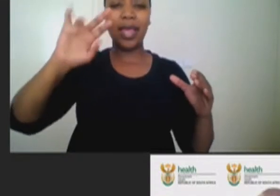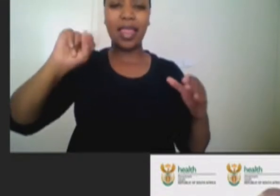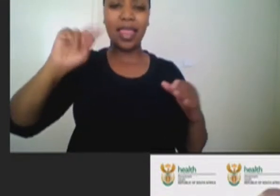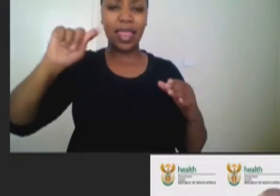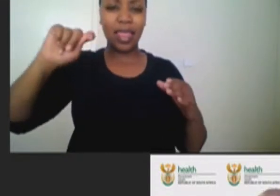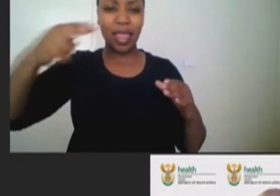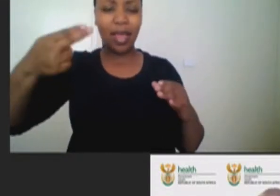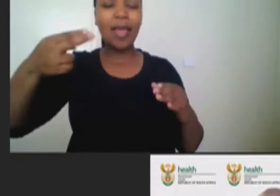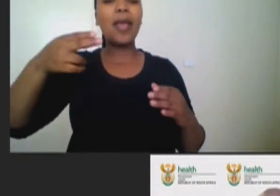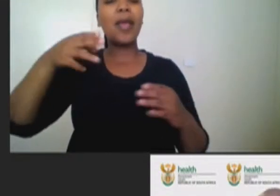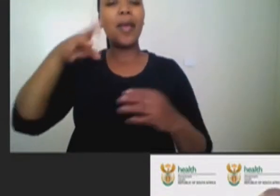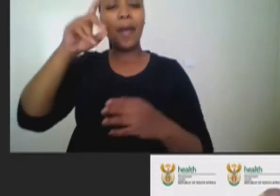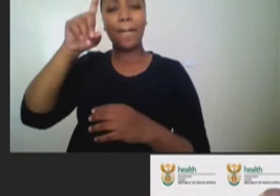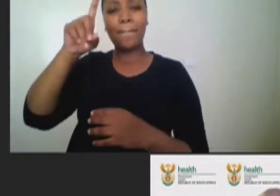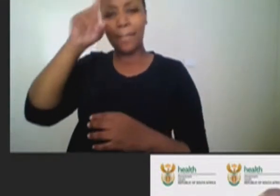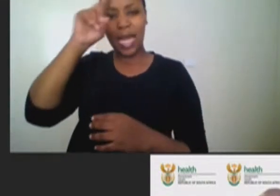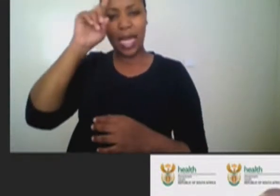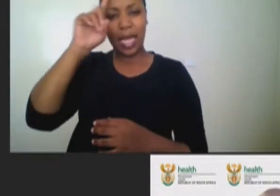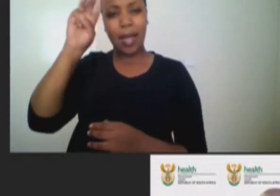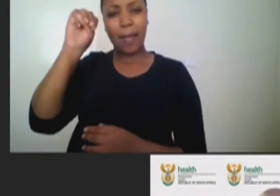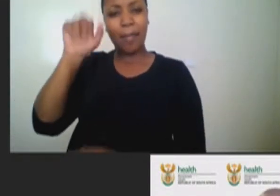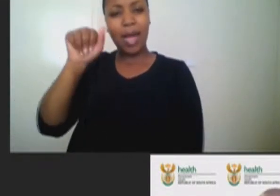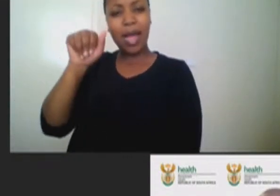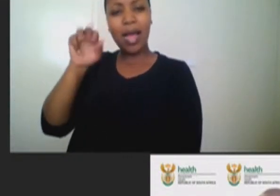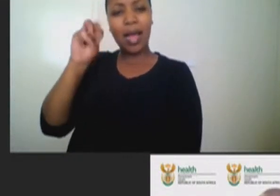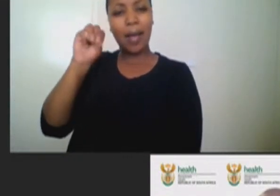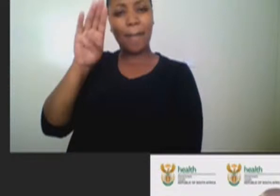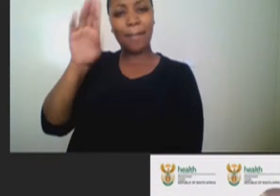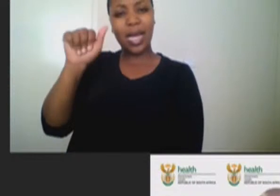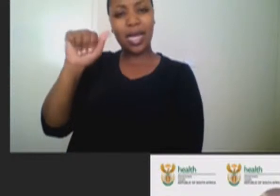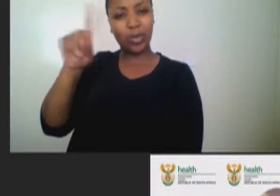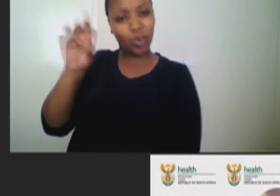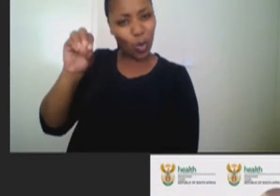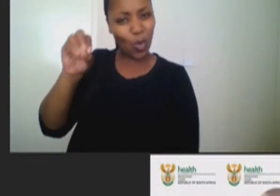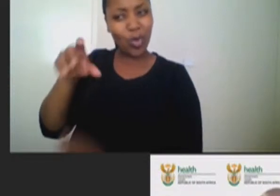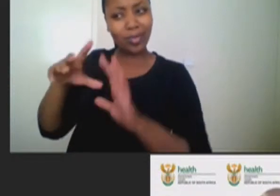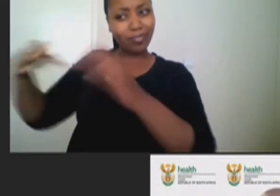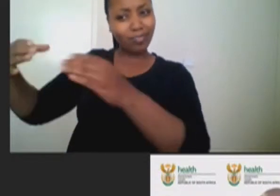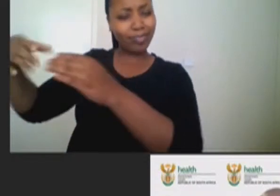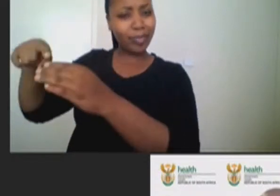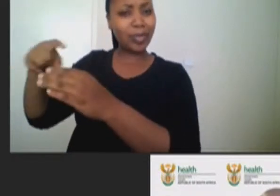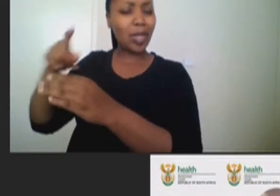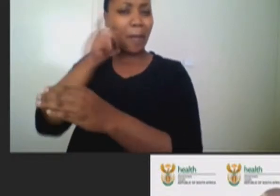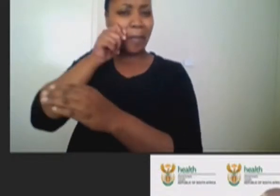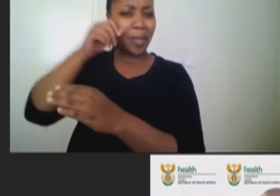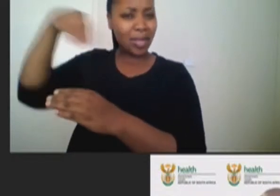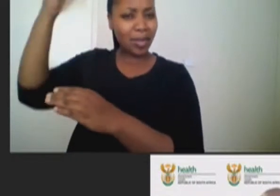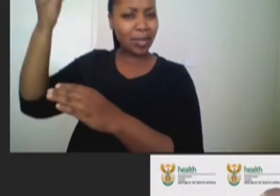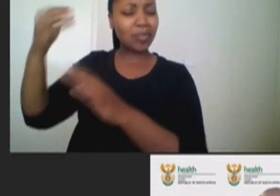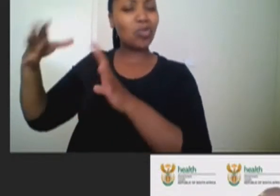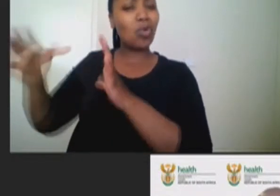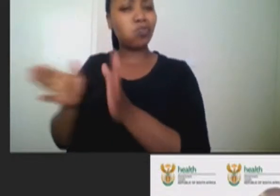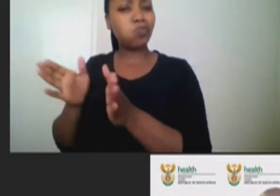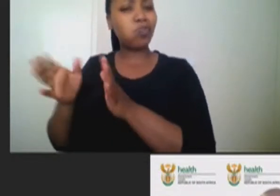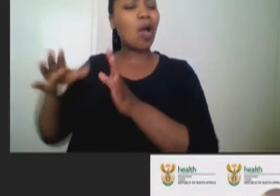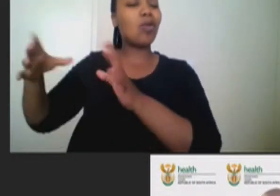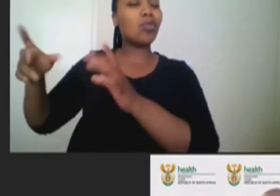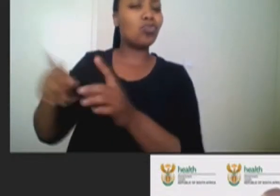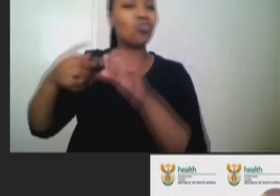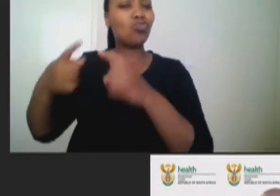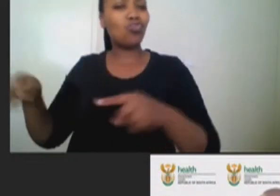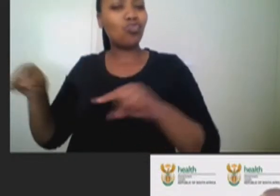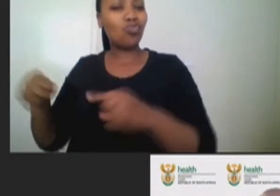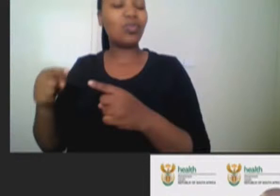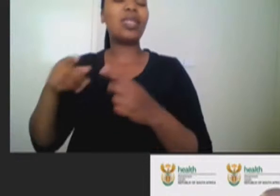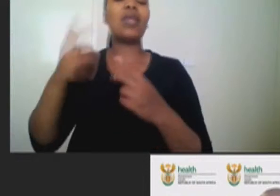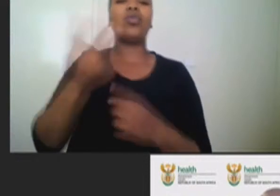just emphasize on the 2 points. One was a question by Gauteng from UFM, who